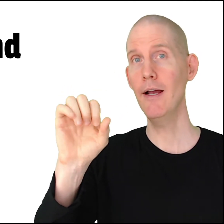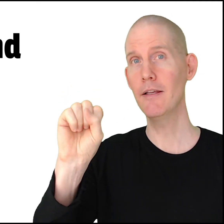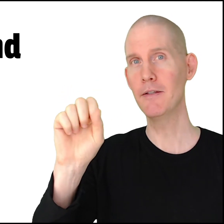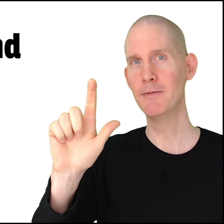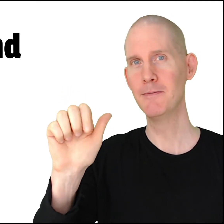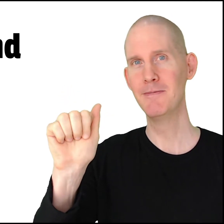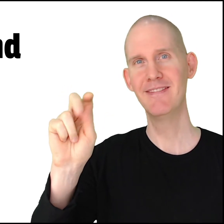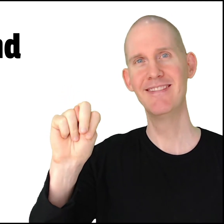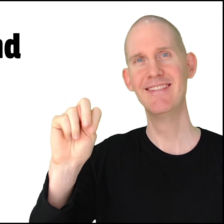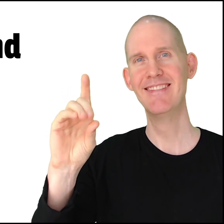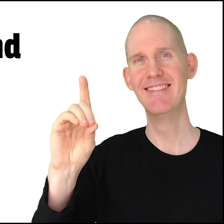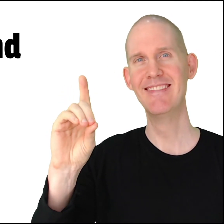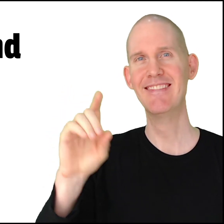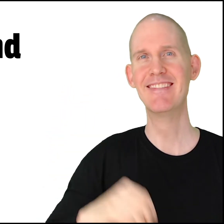Island.